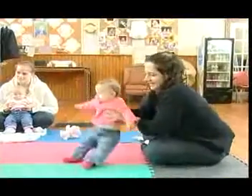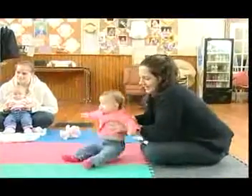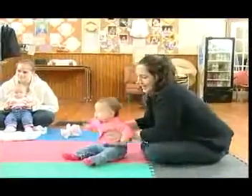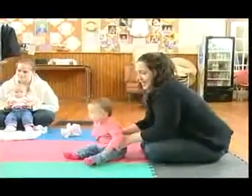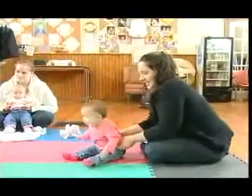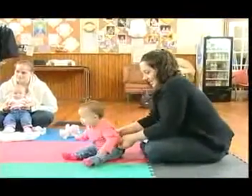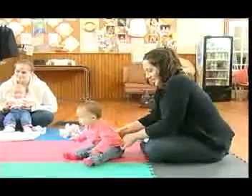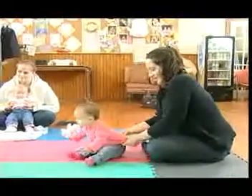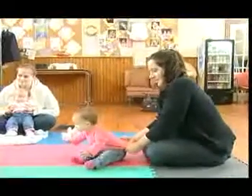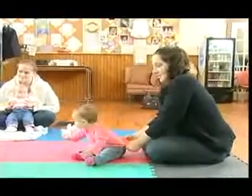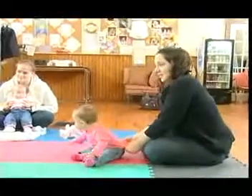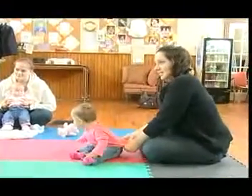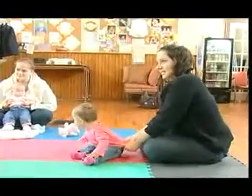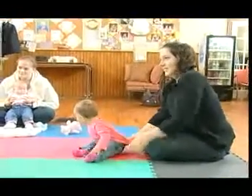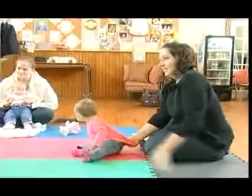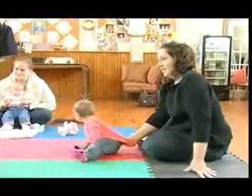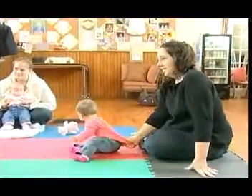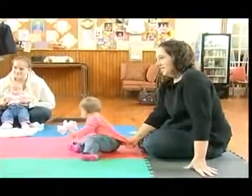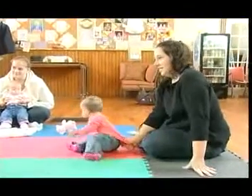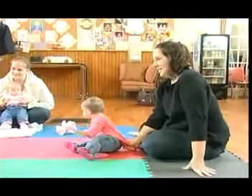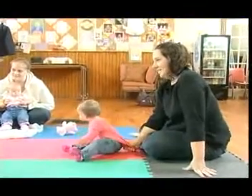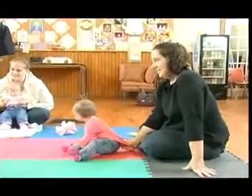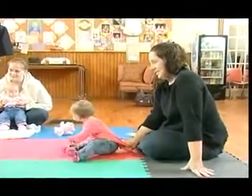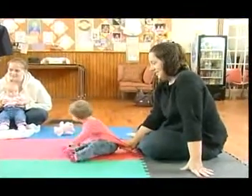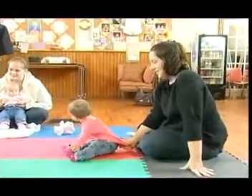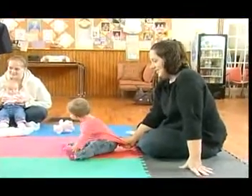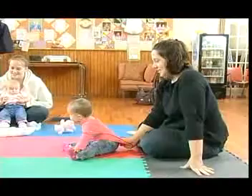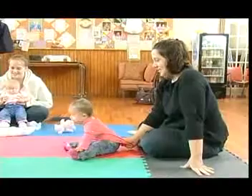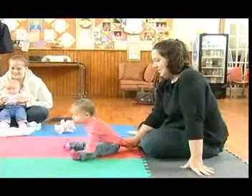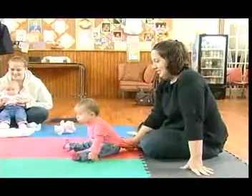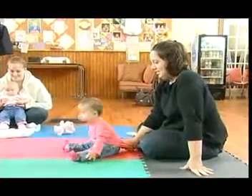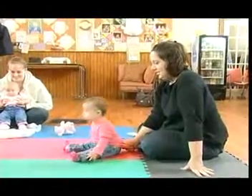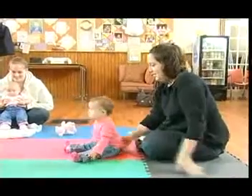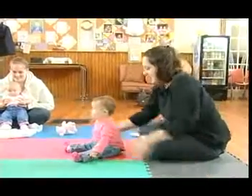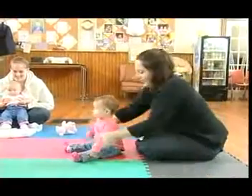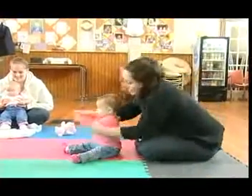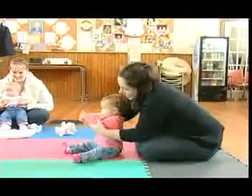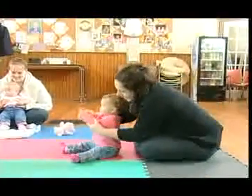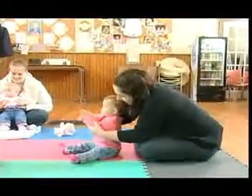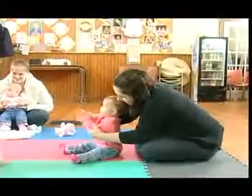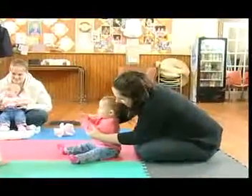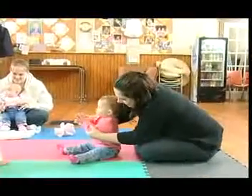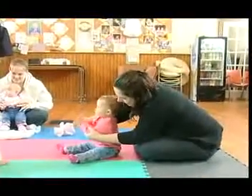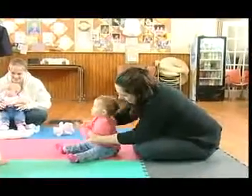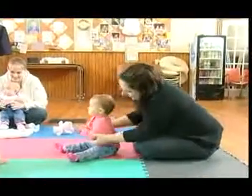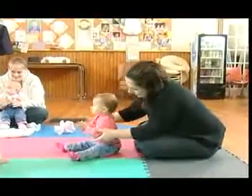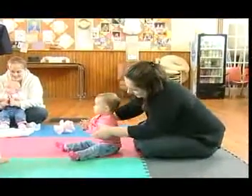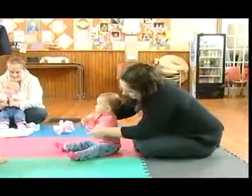sign language classes with her mother, Melanie, as part of a program to help parents communicate with their pre-verbal babies. With My